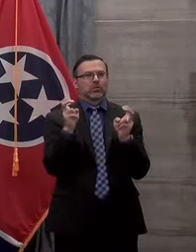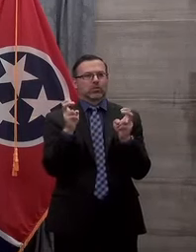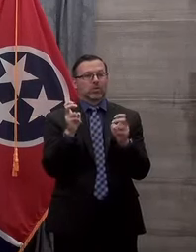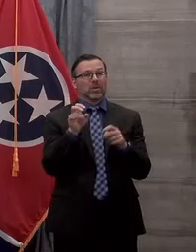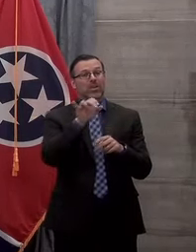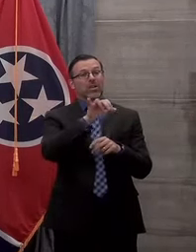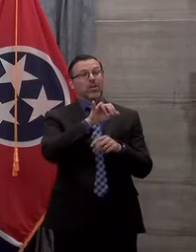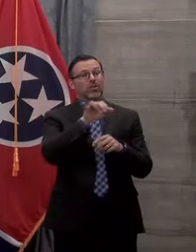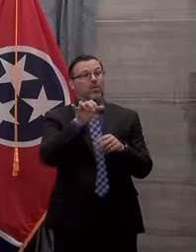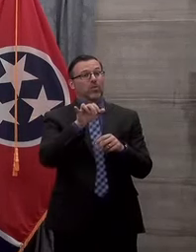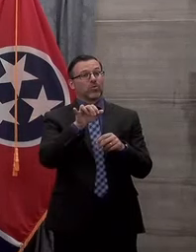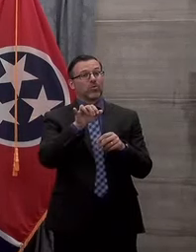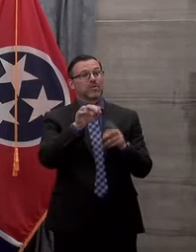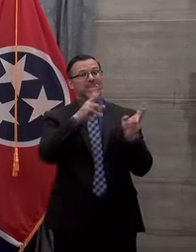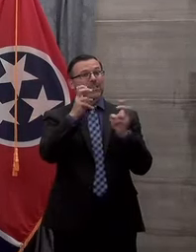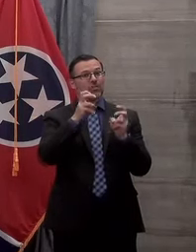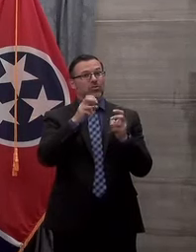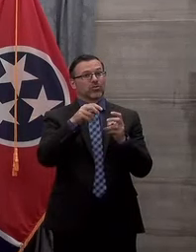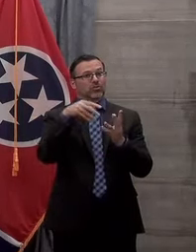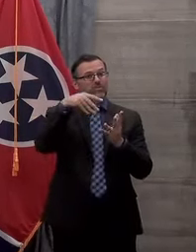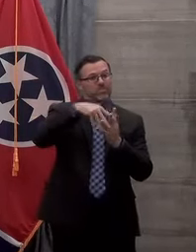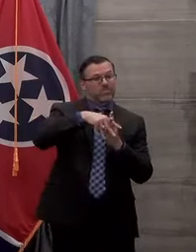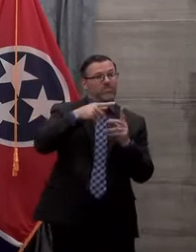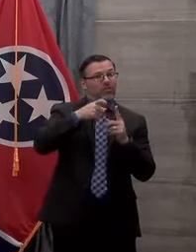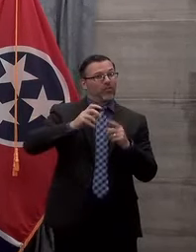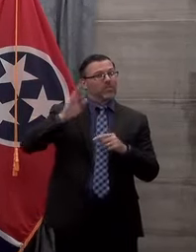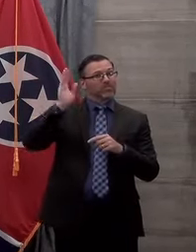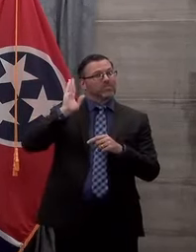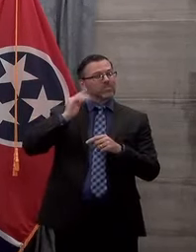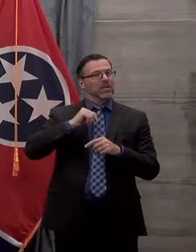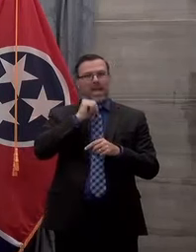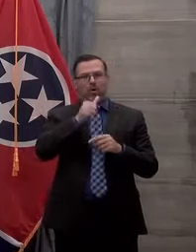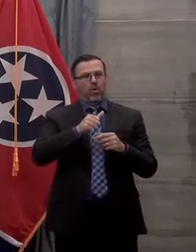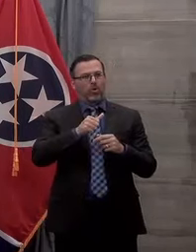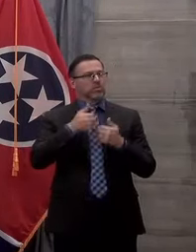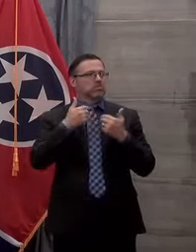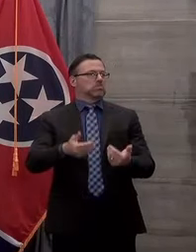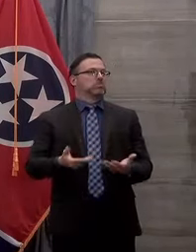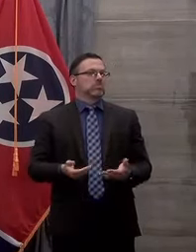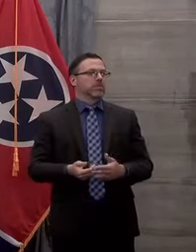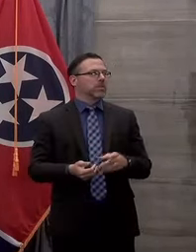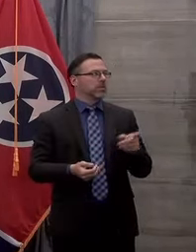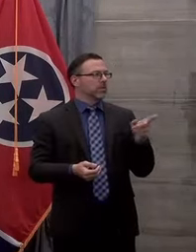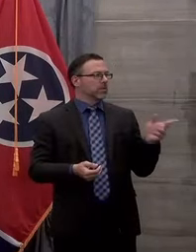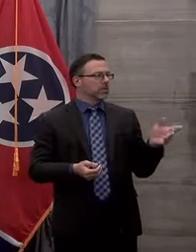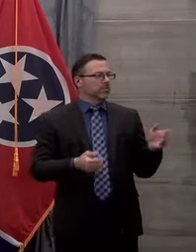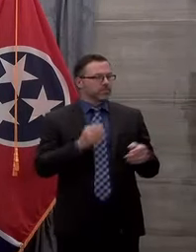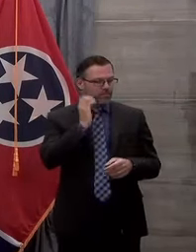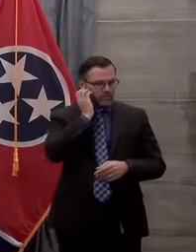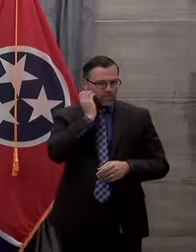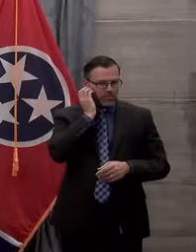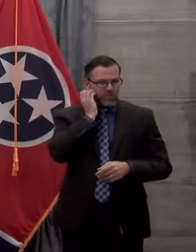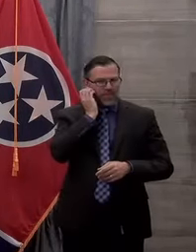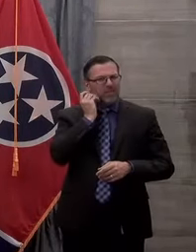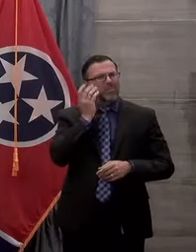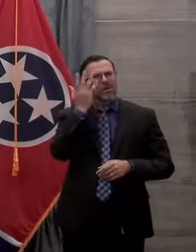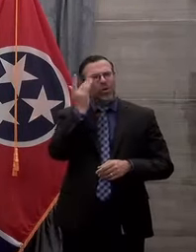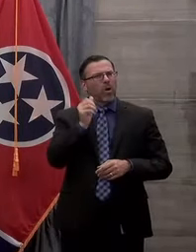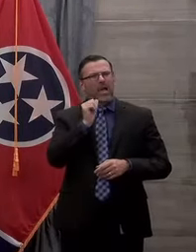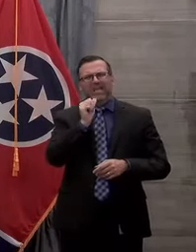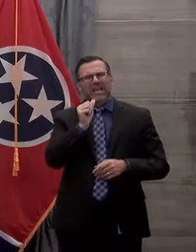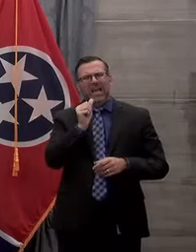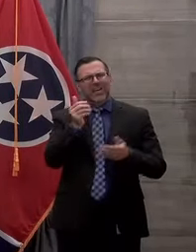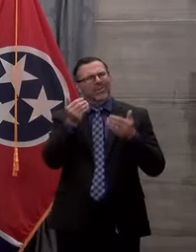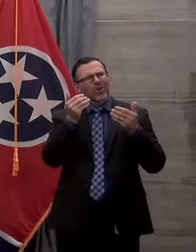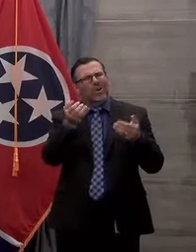in our country, and I'm not going to fall into that temptation. What's stopping you from acting, and who would it hurt